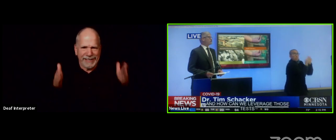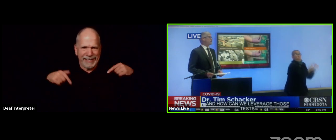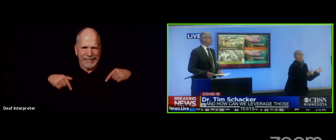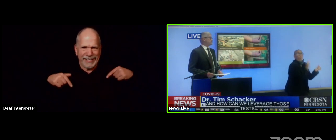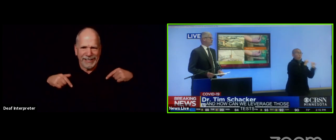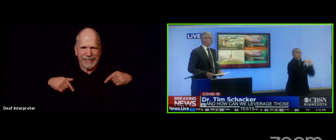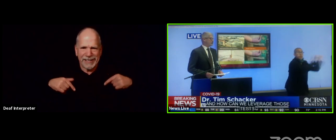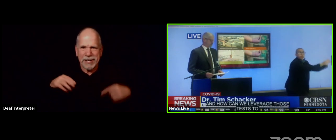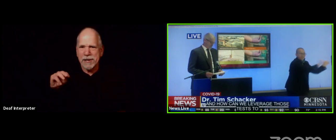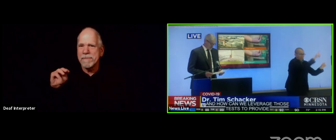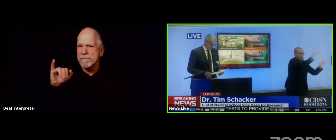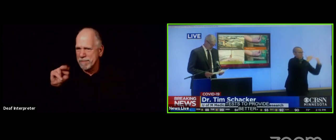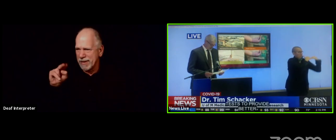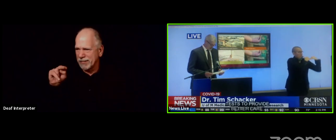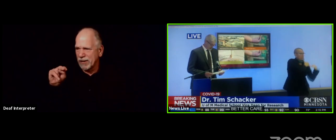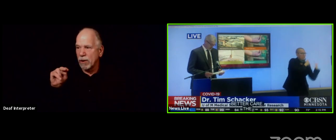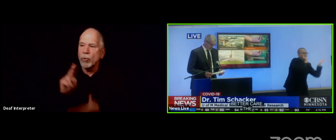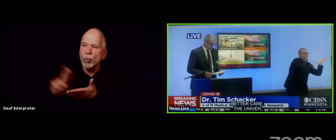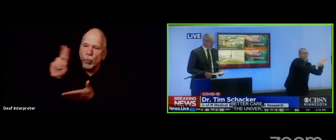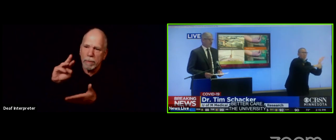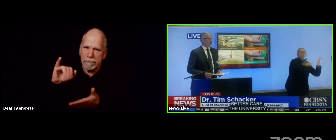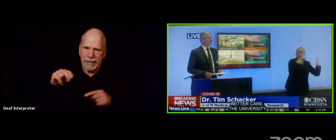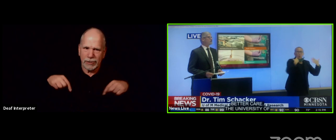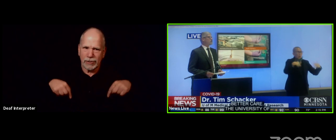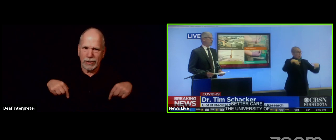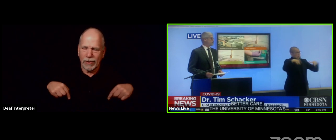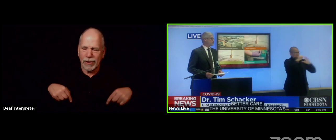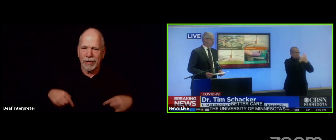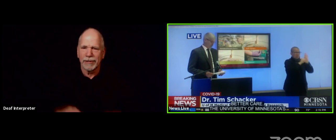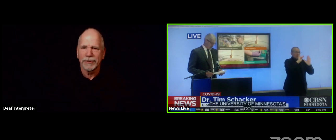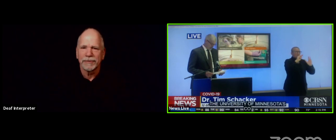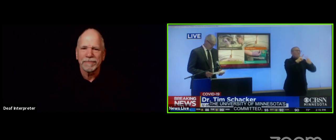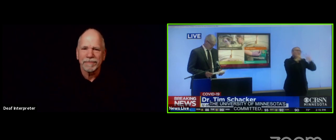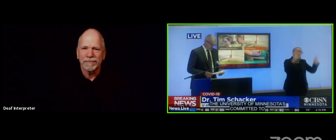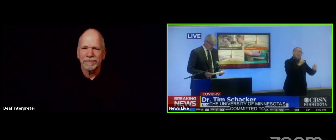of Minnesota is committed to COVID-19 testing and this partnership.